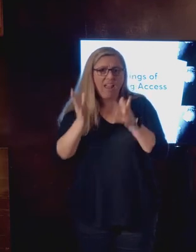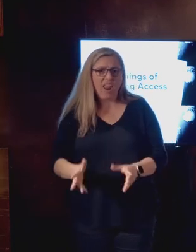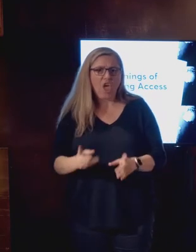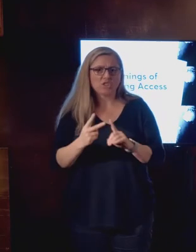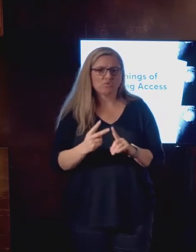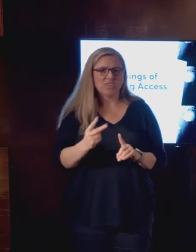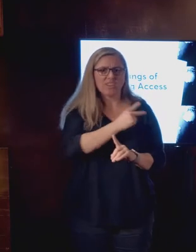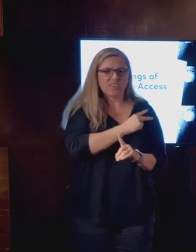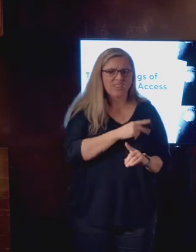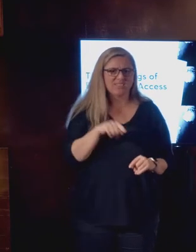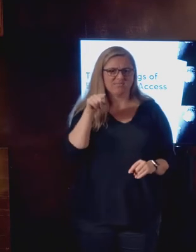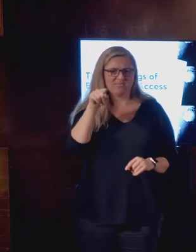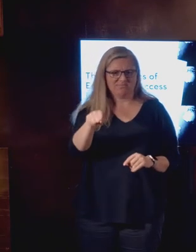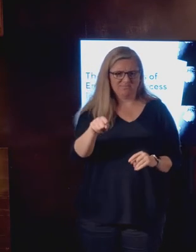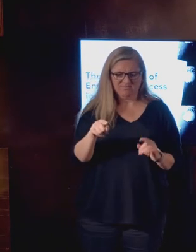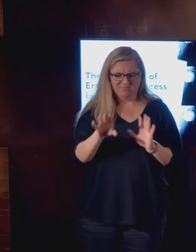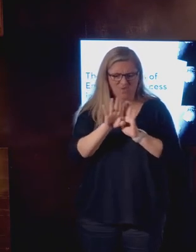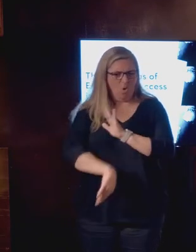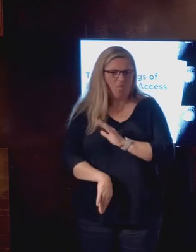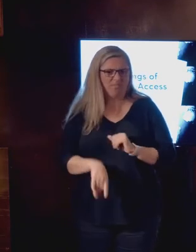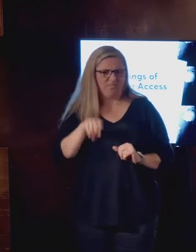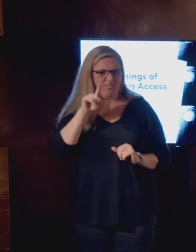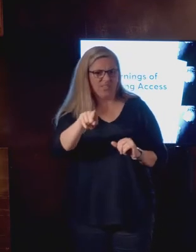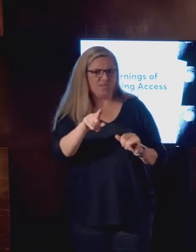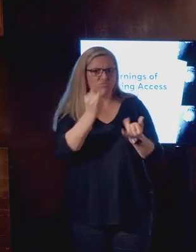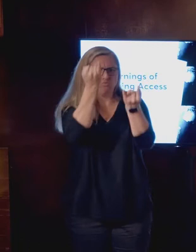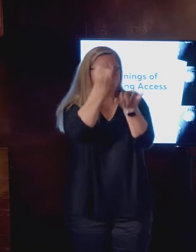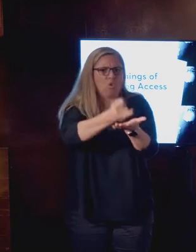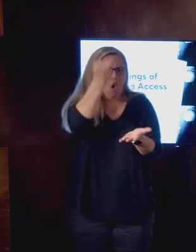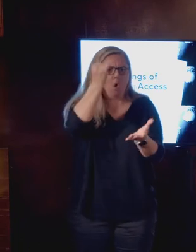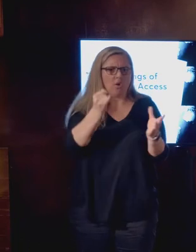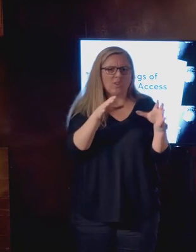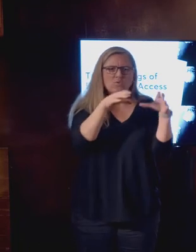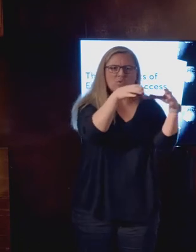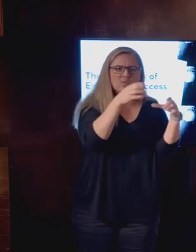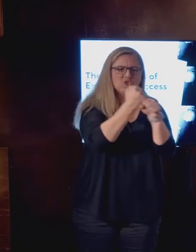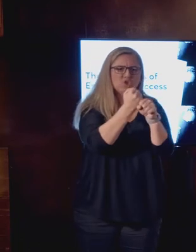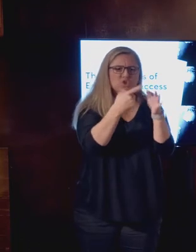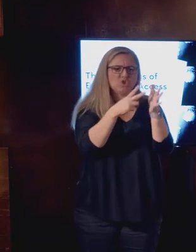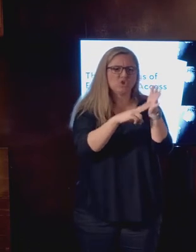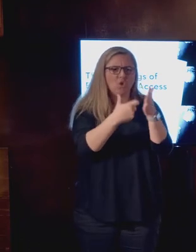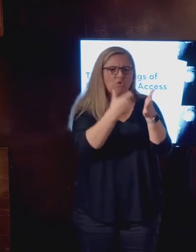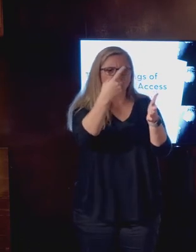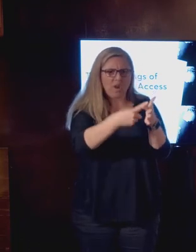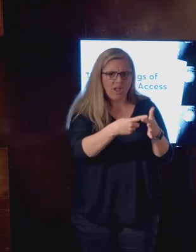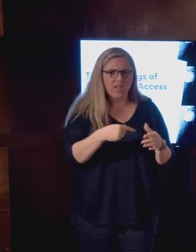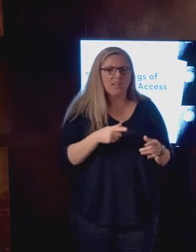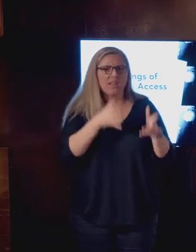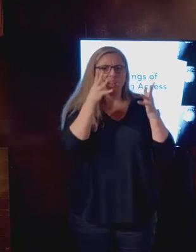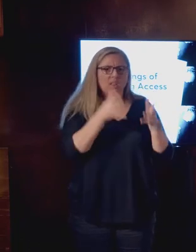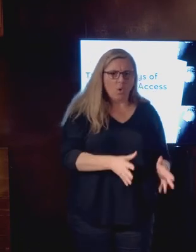were miscategorizing and misinterpreting our work. And because all of our artists are